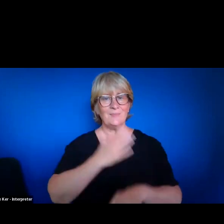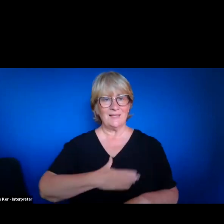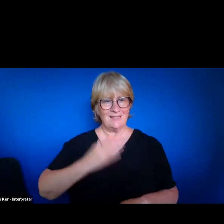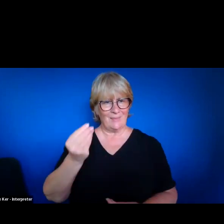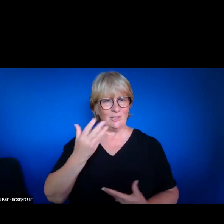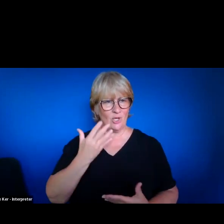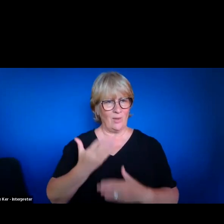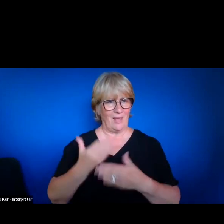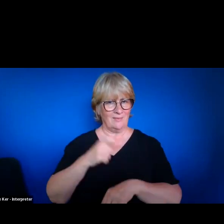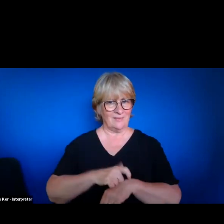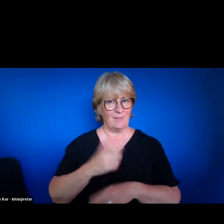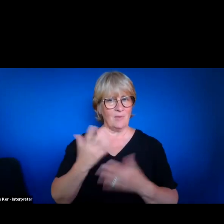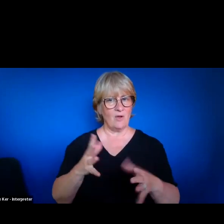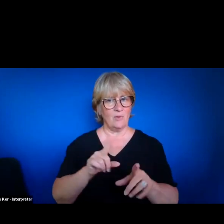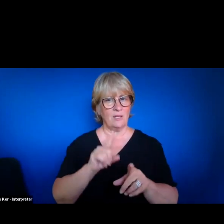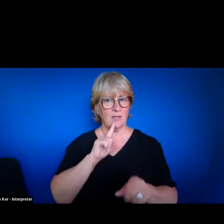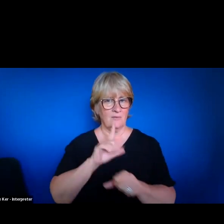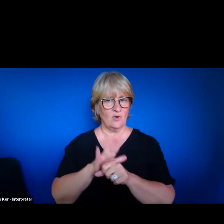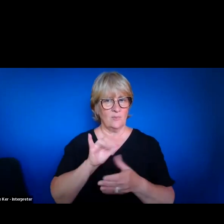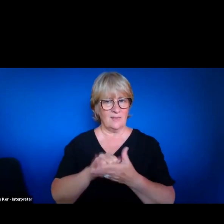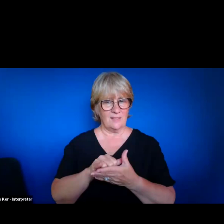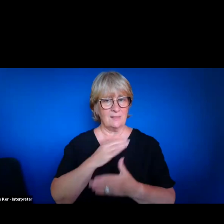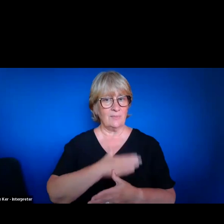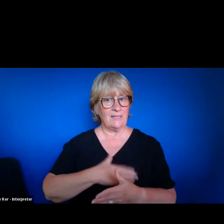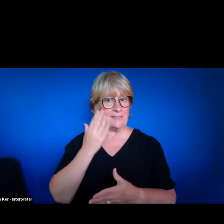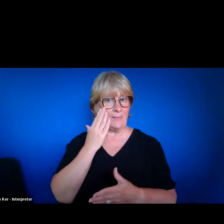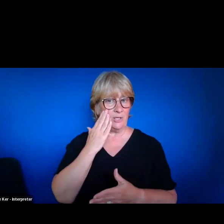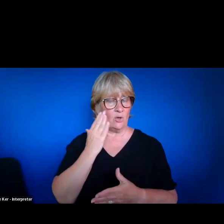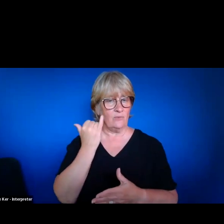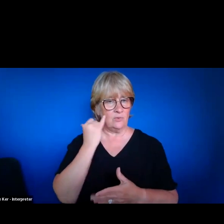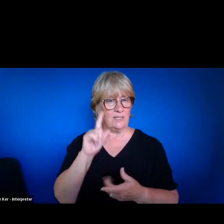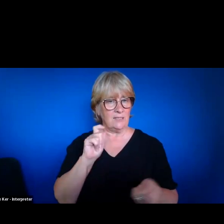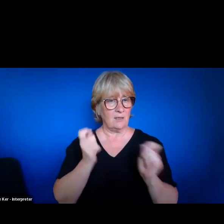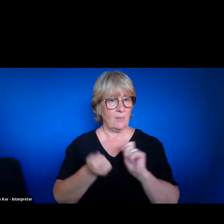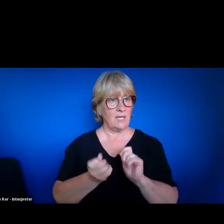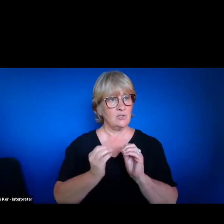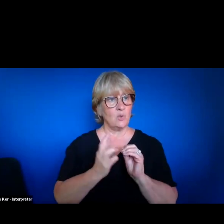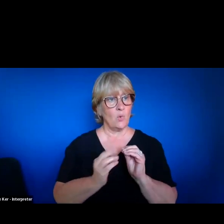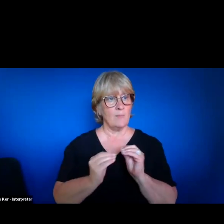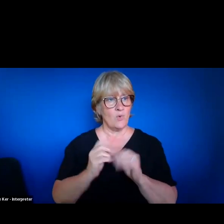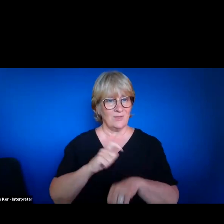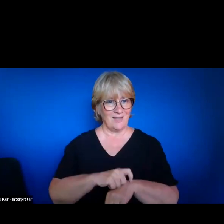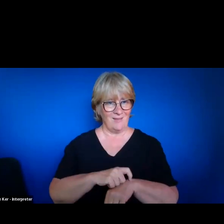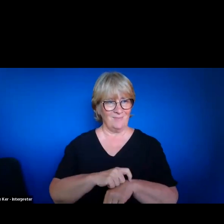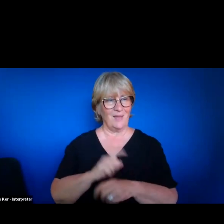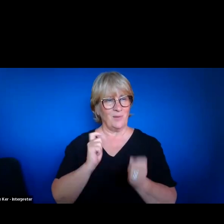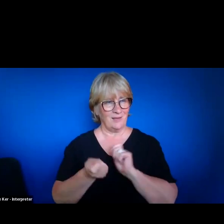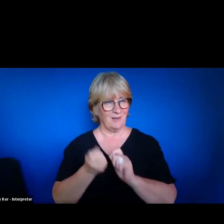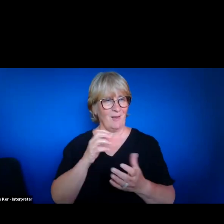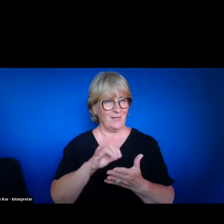time. I've already confirmed this with Mame, but Krista, please let me know if you need any accommodation, need a little more time, and we can accommodate